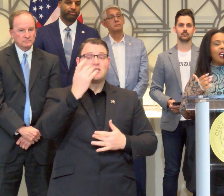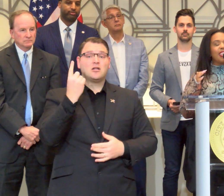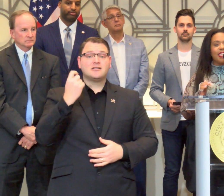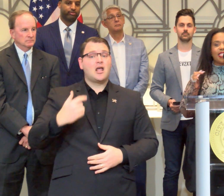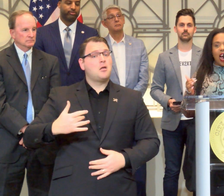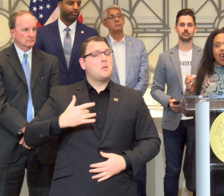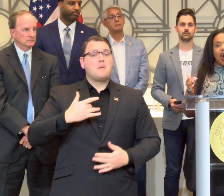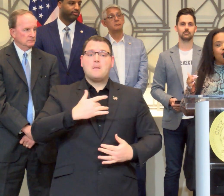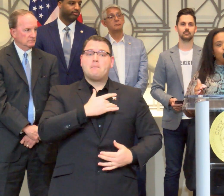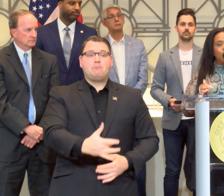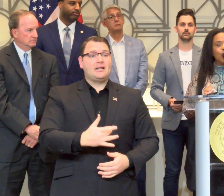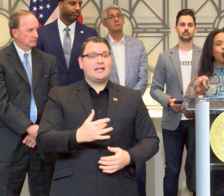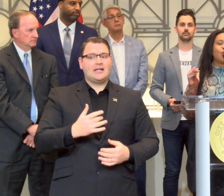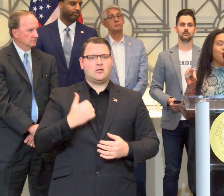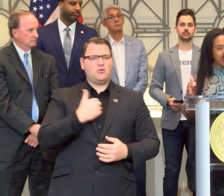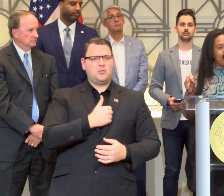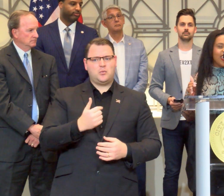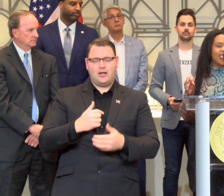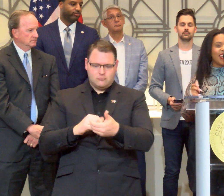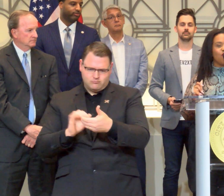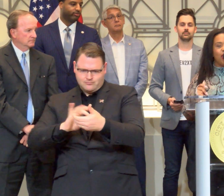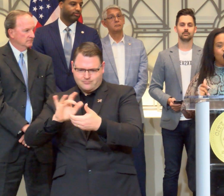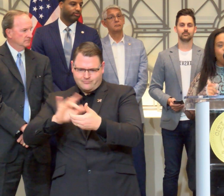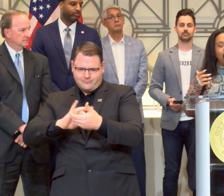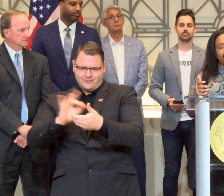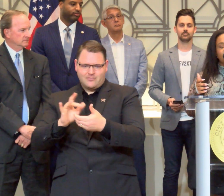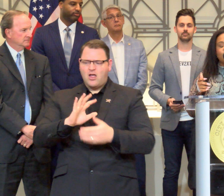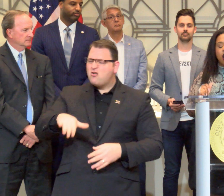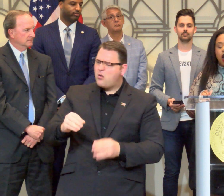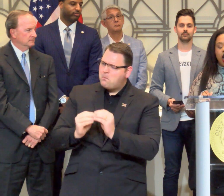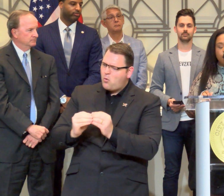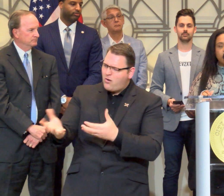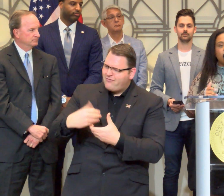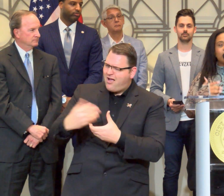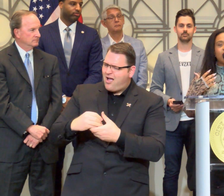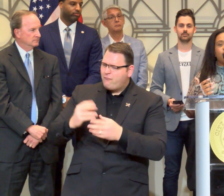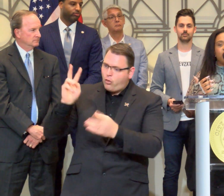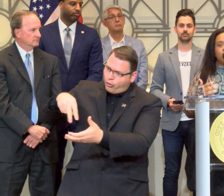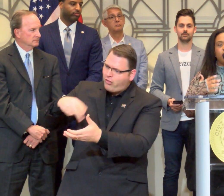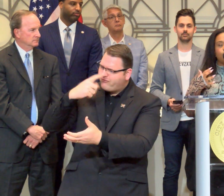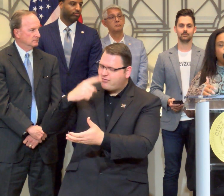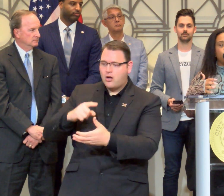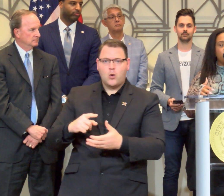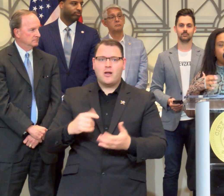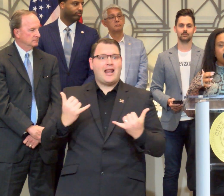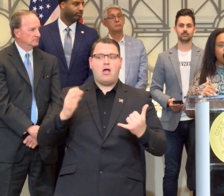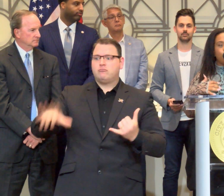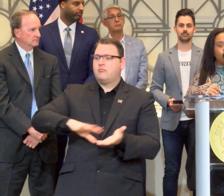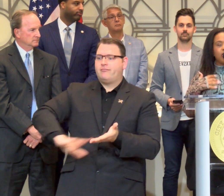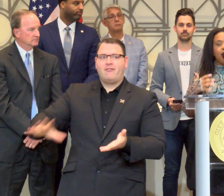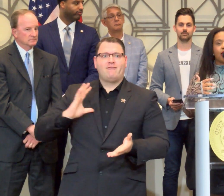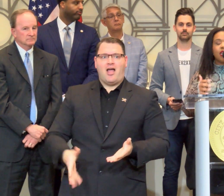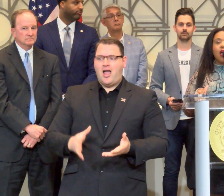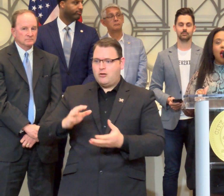not get the side eye for being on social media instead of being more active. And so let's take advantage of that because we really want to make sure that